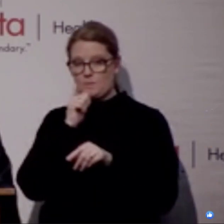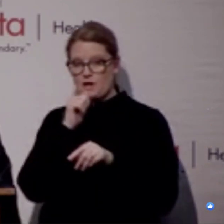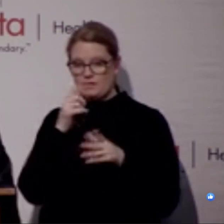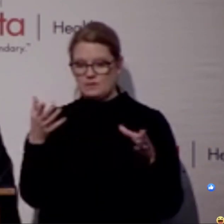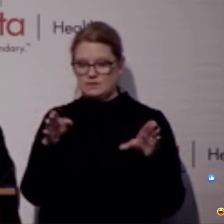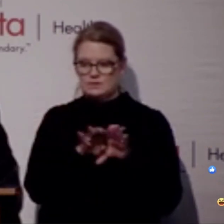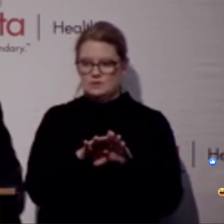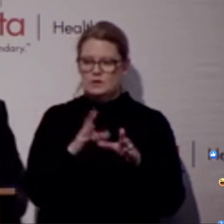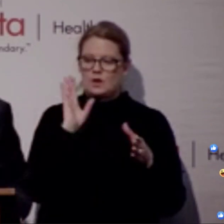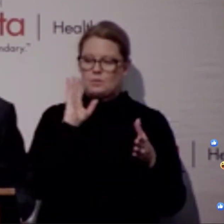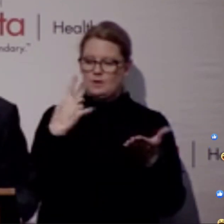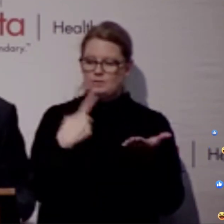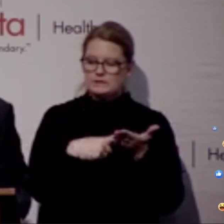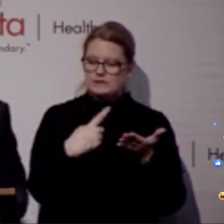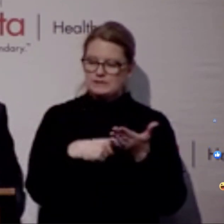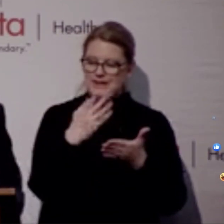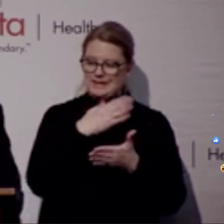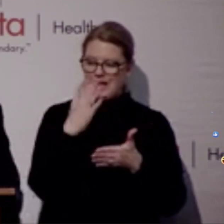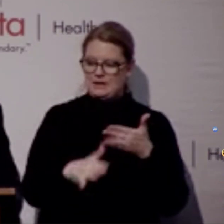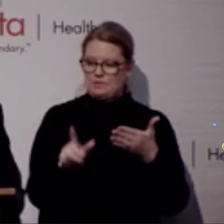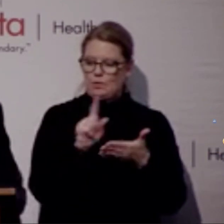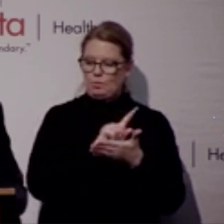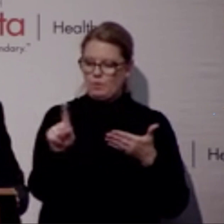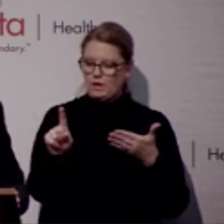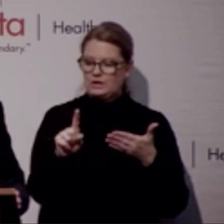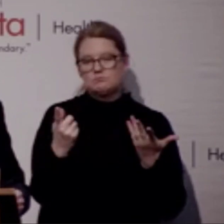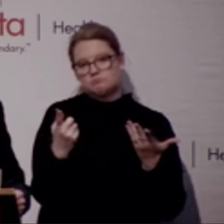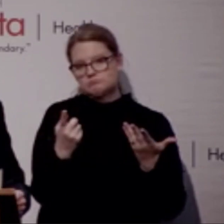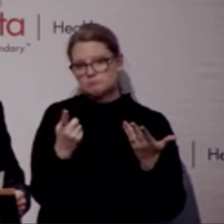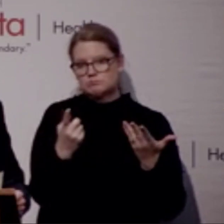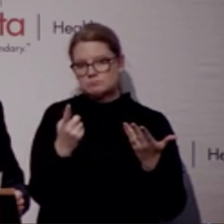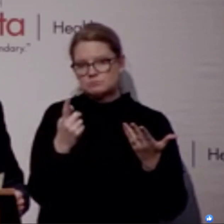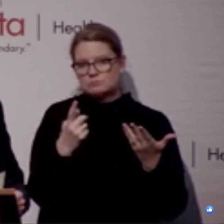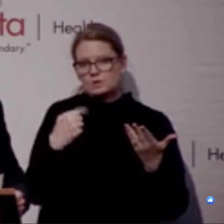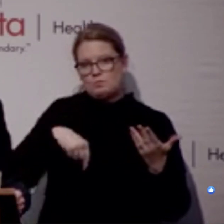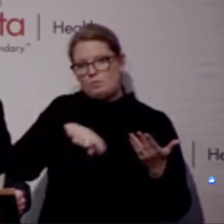will revisit this at the end of the week based on better data and